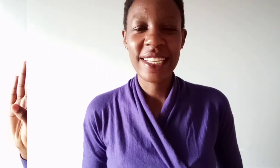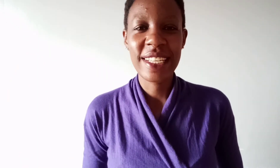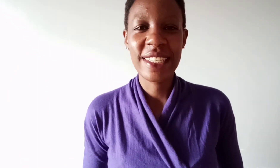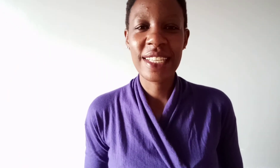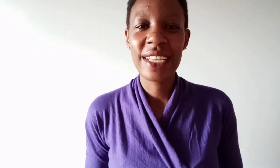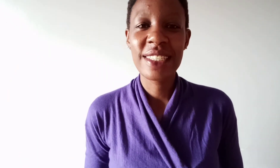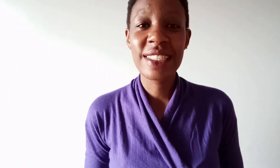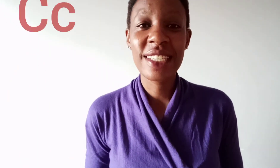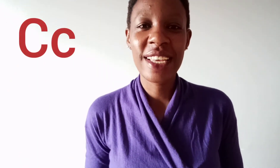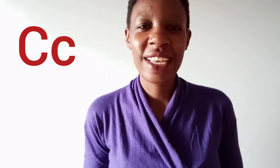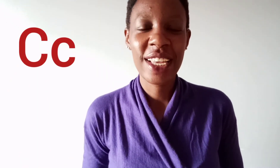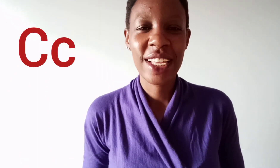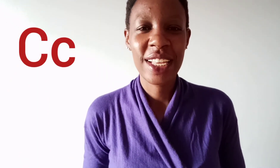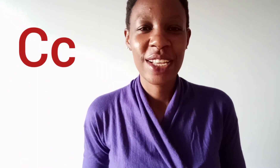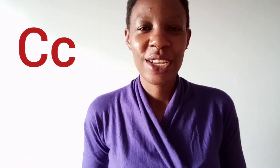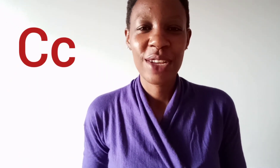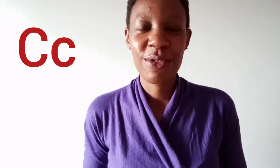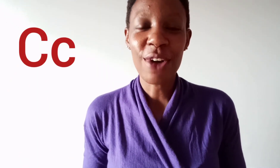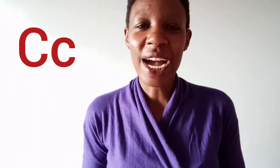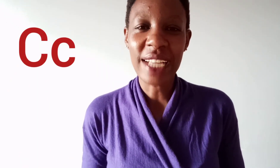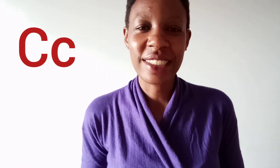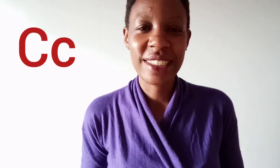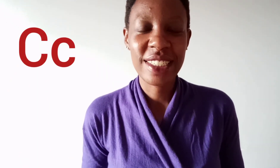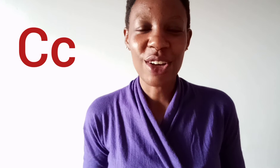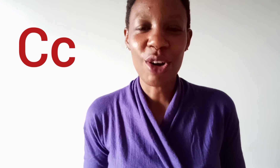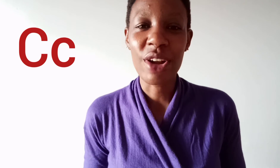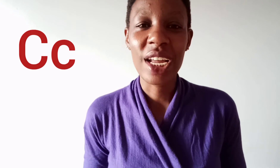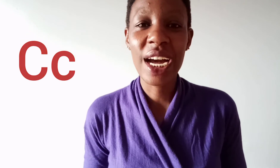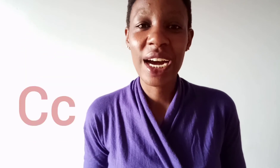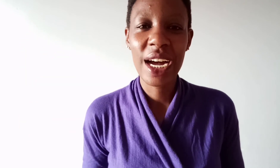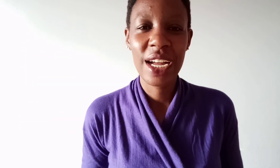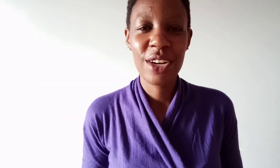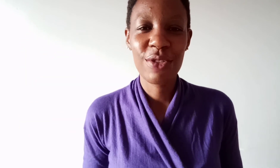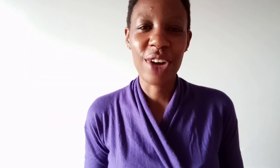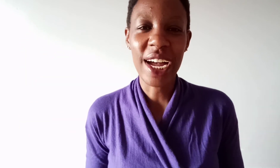is C for cat or K for cat.